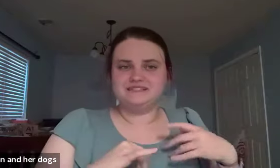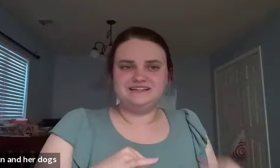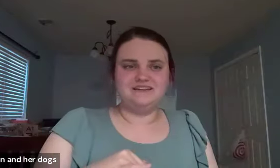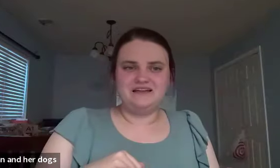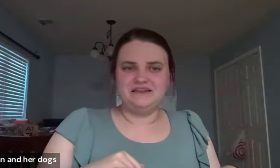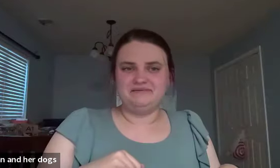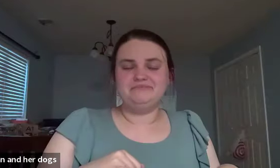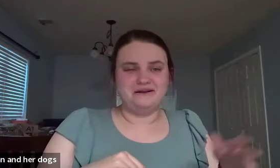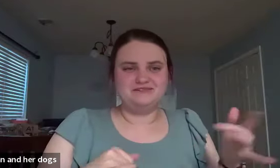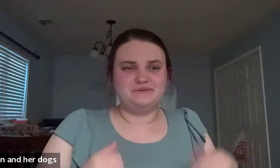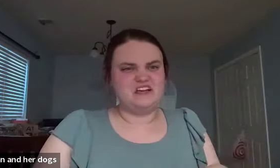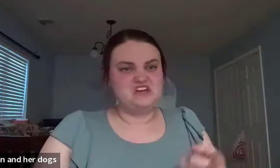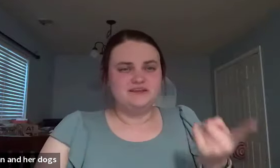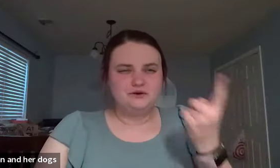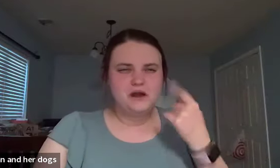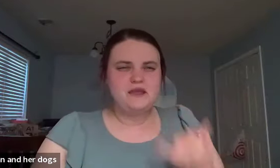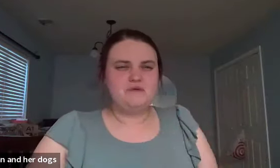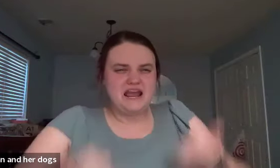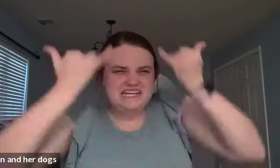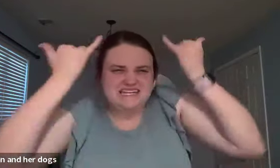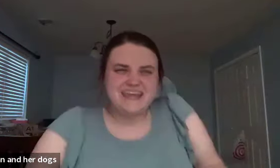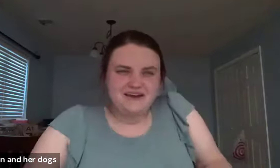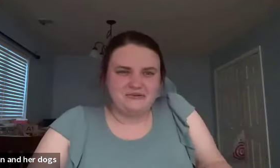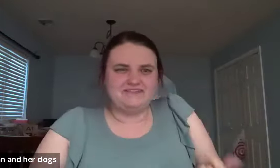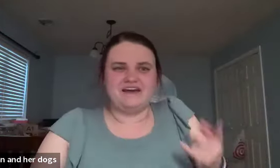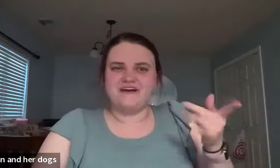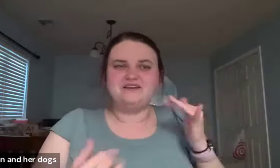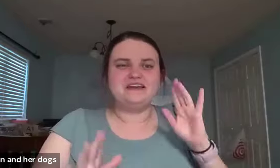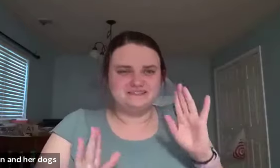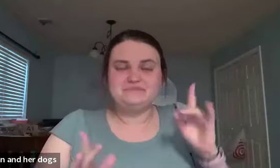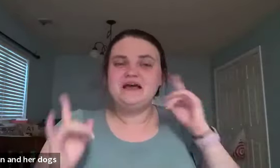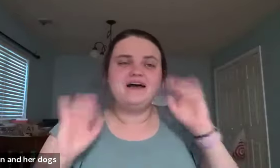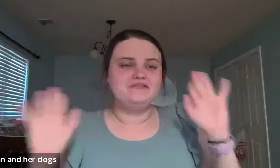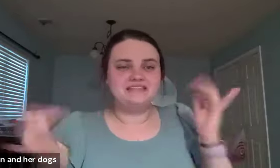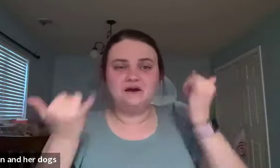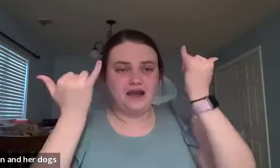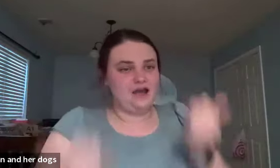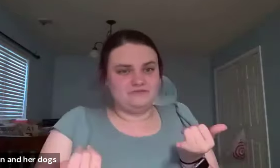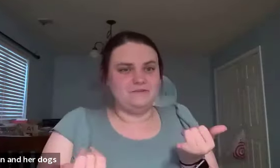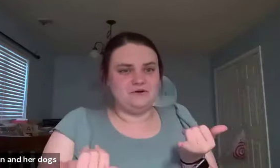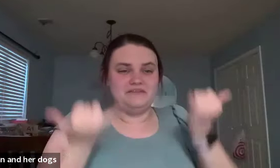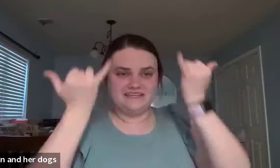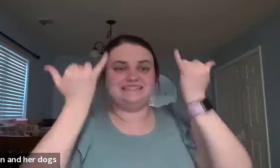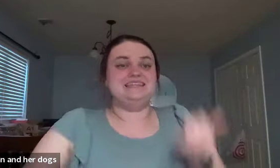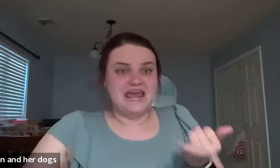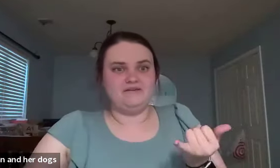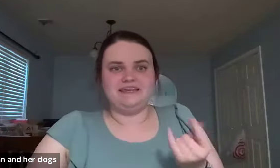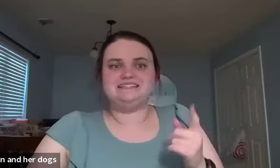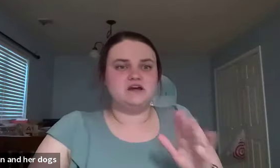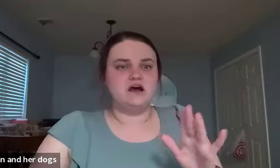see it a lot. Like parents will be like, you come here right now, like that final like tone. That's how I help remember that this is now. Like it's